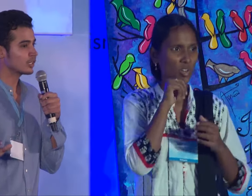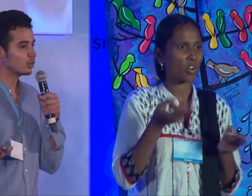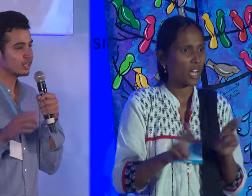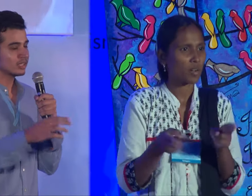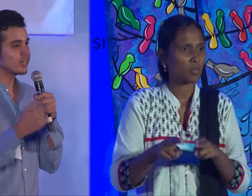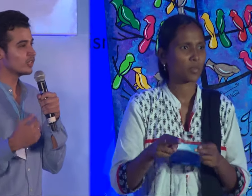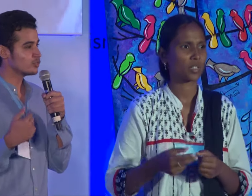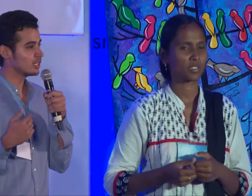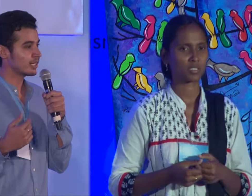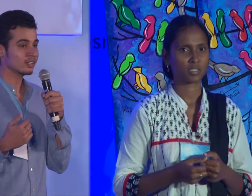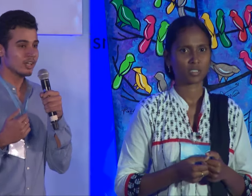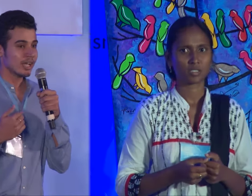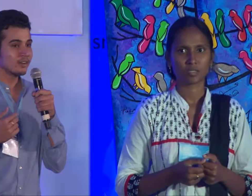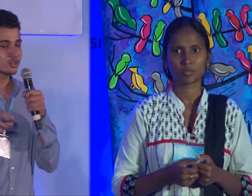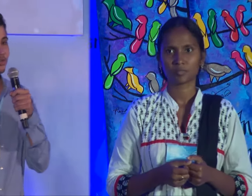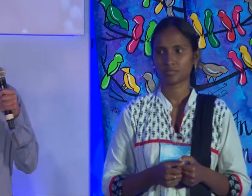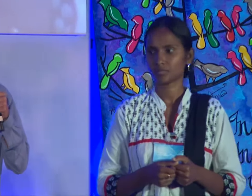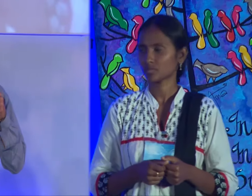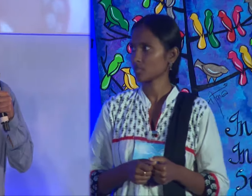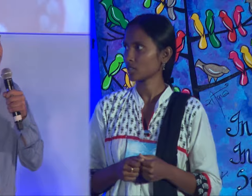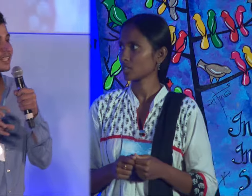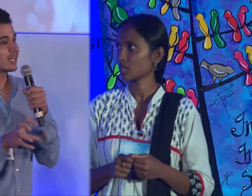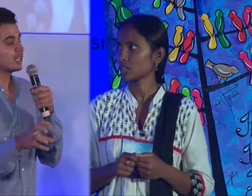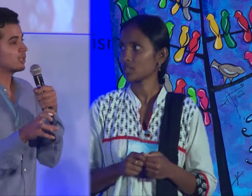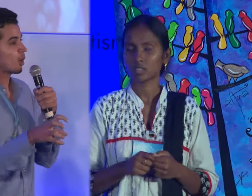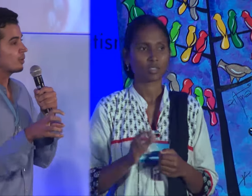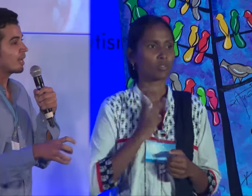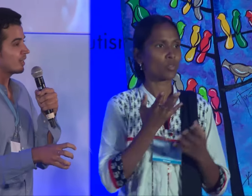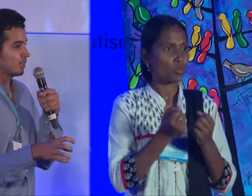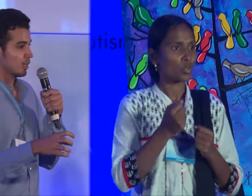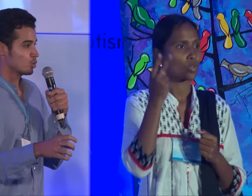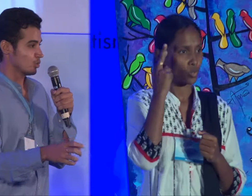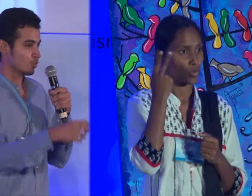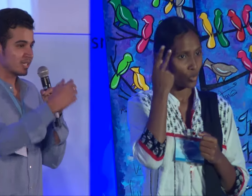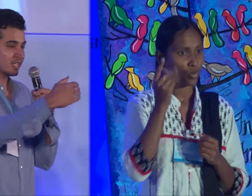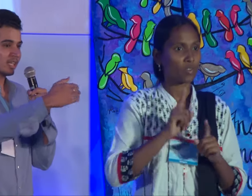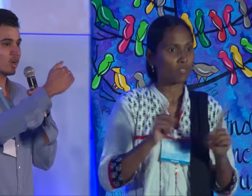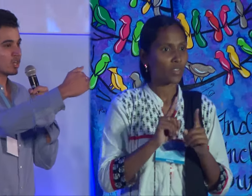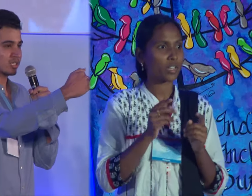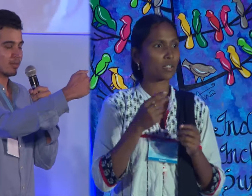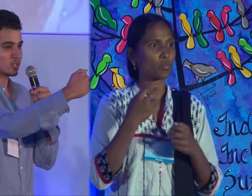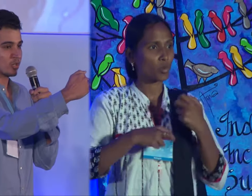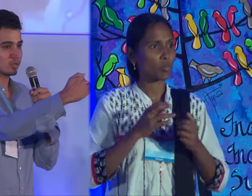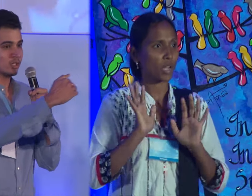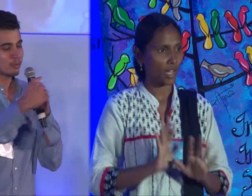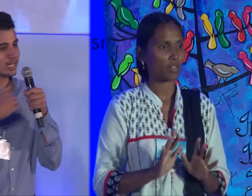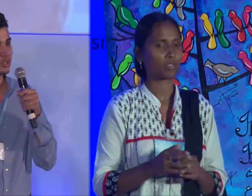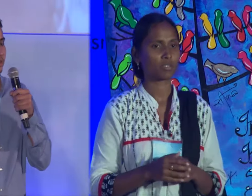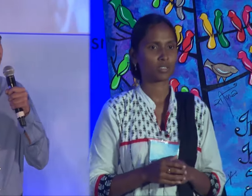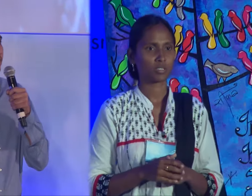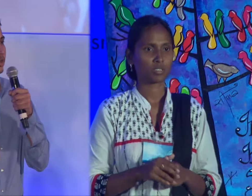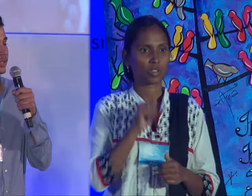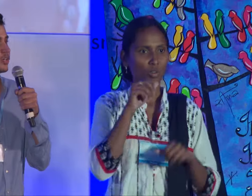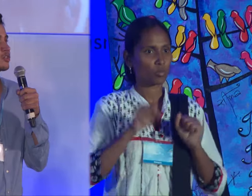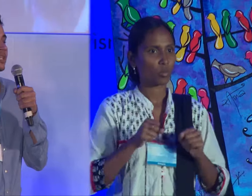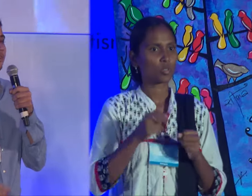happen on the ground. Virender and we've seen that. And so we wanted to know where exactly did the problem lie. So basically the law said that it was possible, but he wasn't